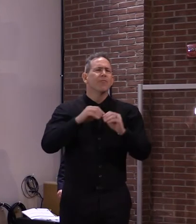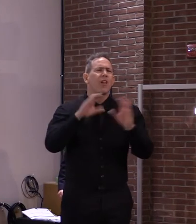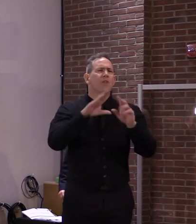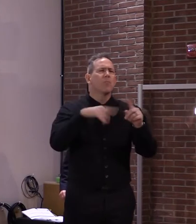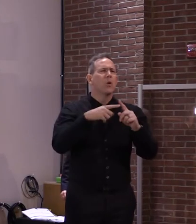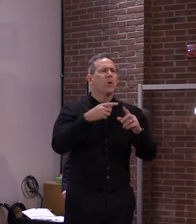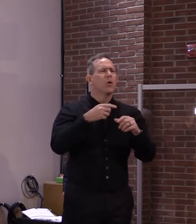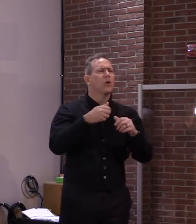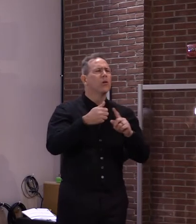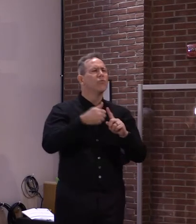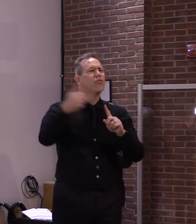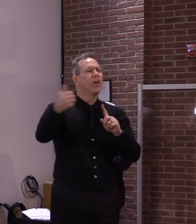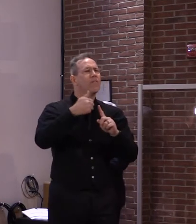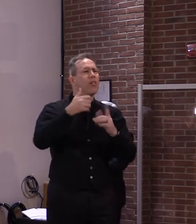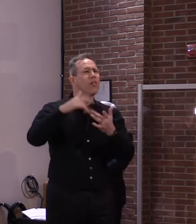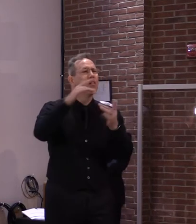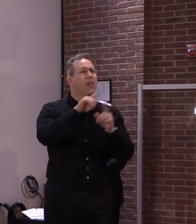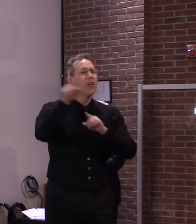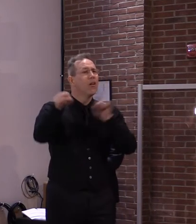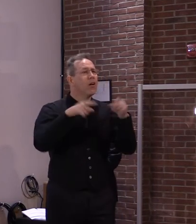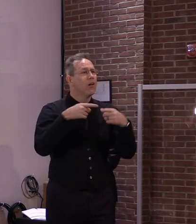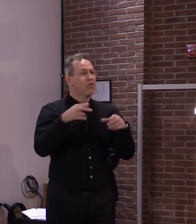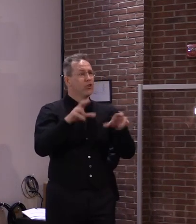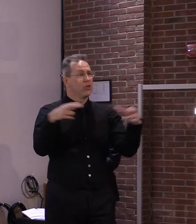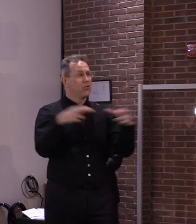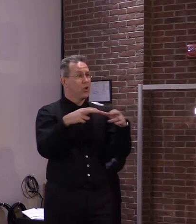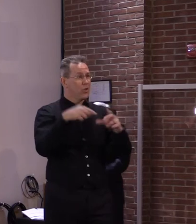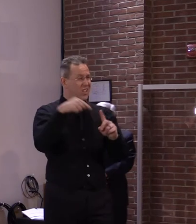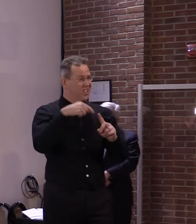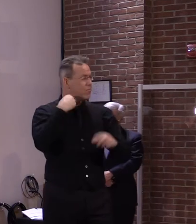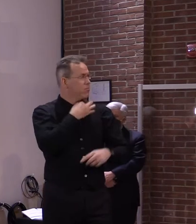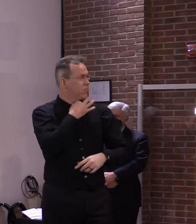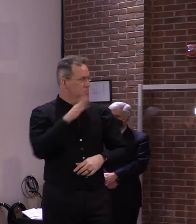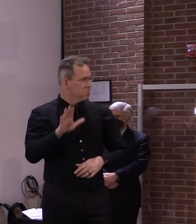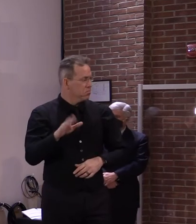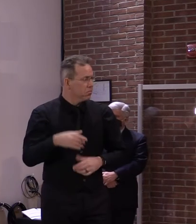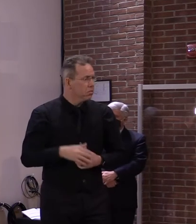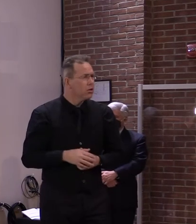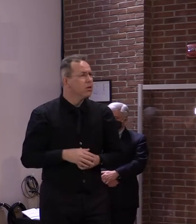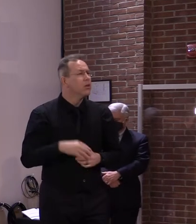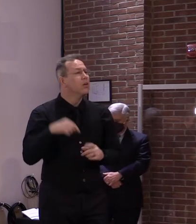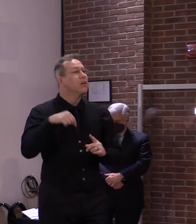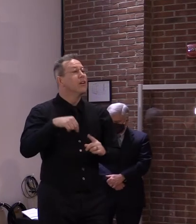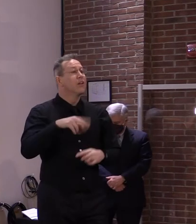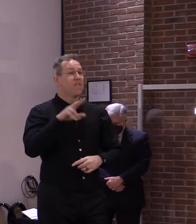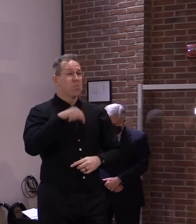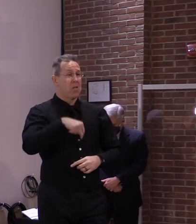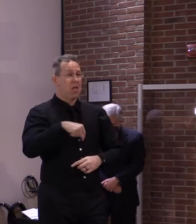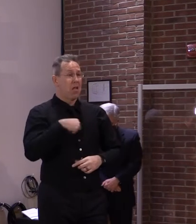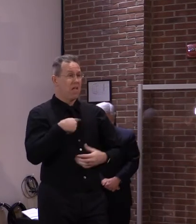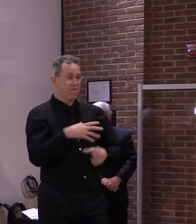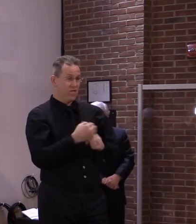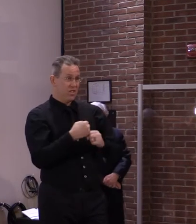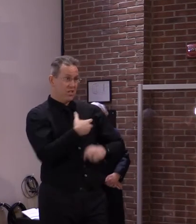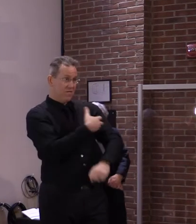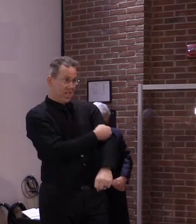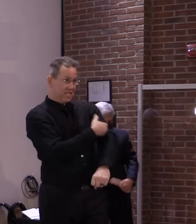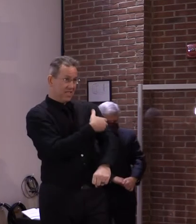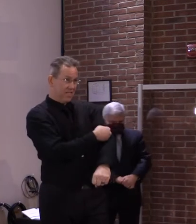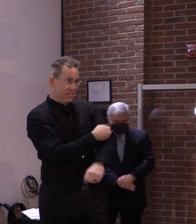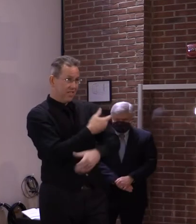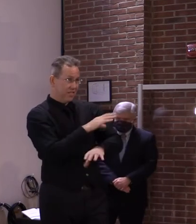fully vaccinated have visitors from out of state who are also fully vaccinated without their visitors quarantining